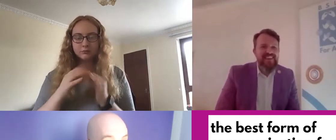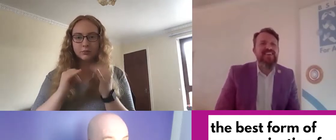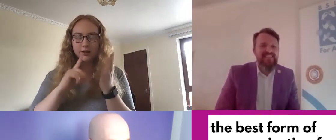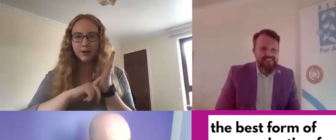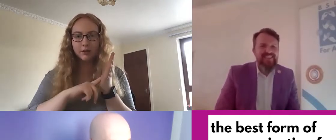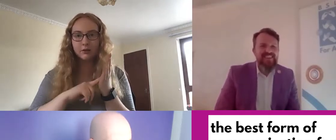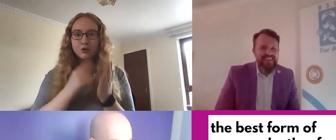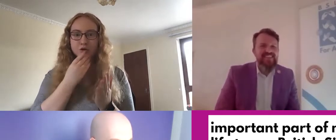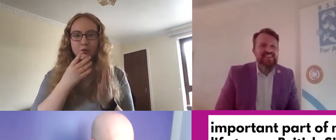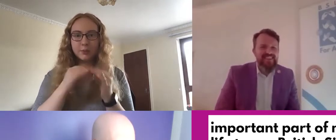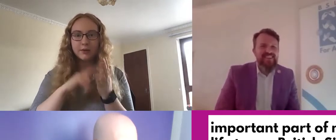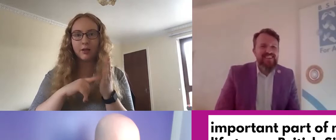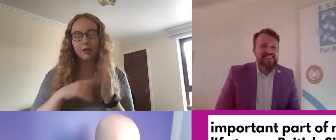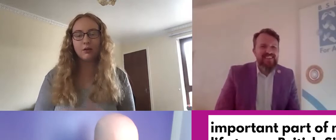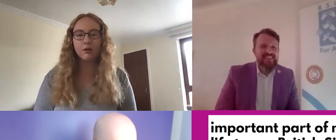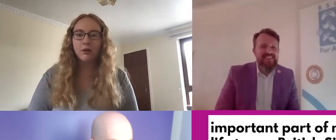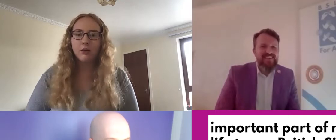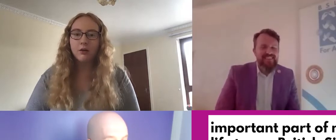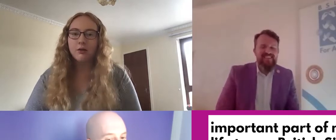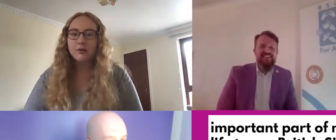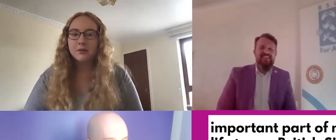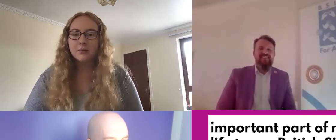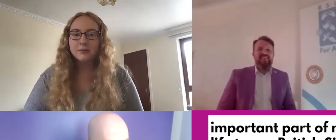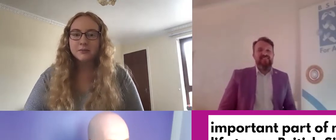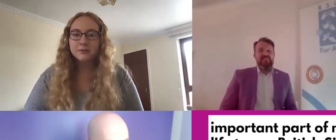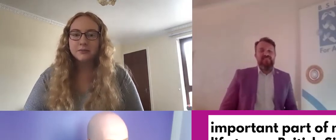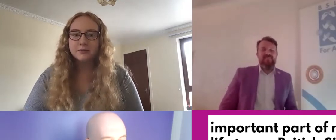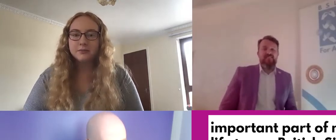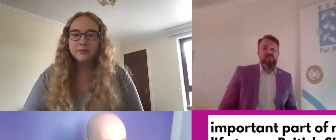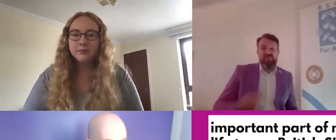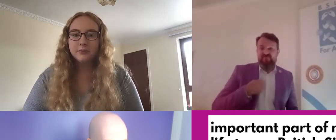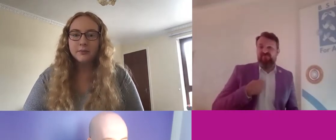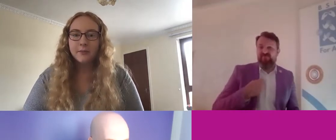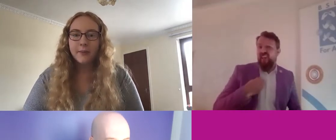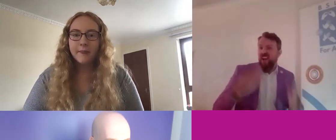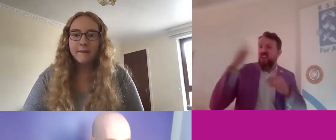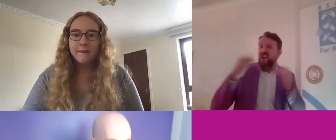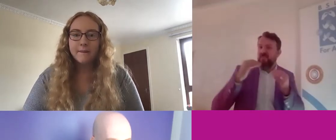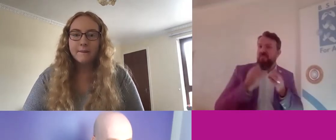now it's a really important part of my life to use British Sign Language to communicate.